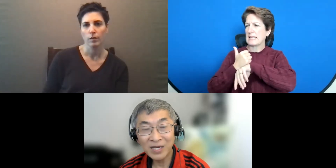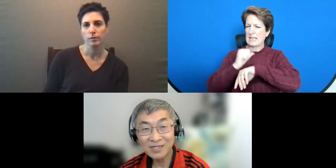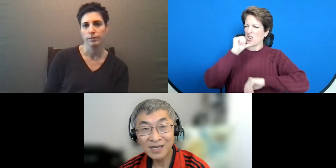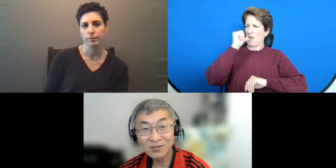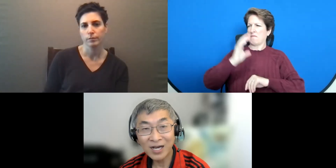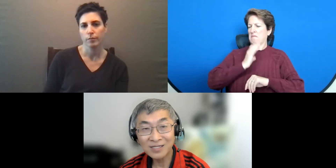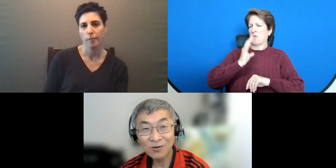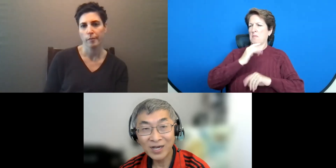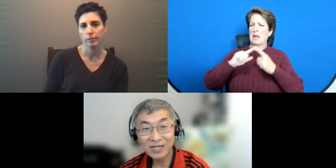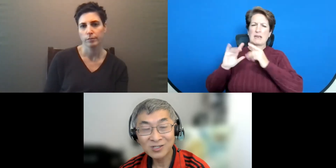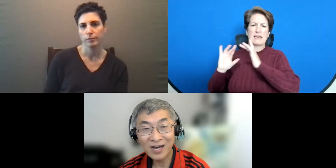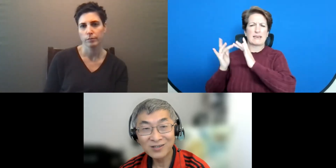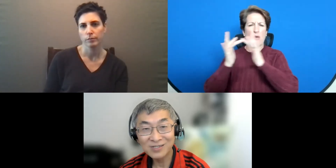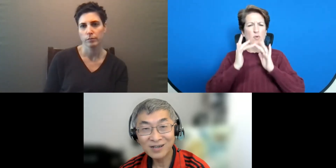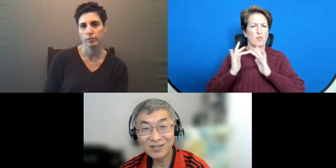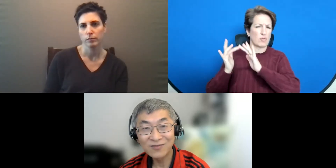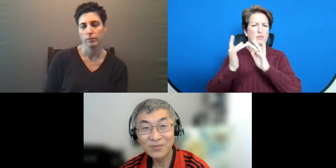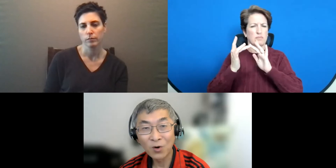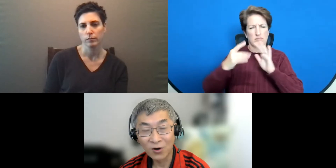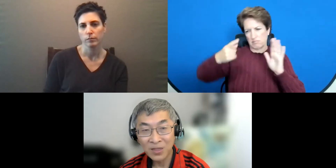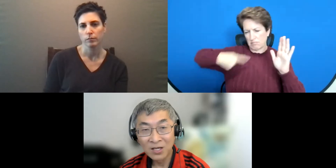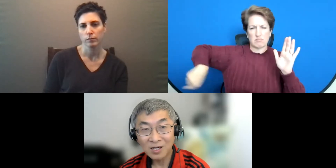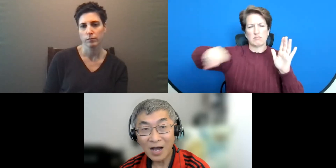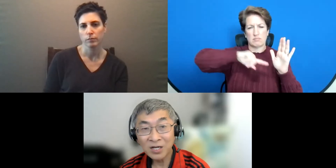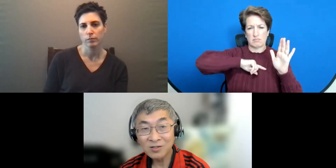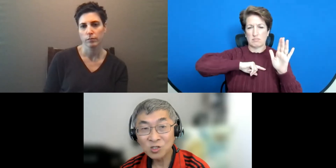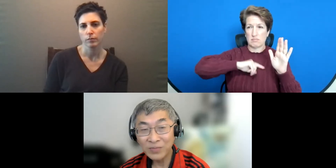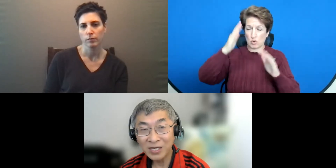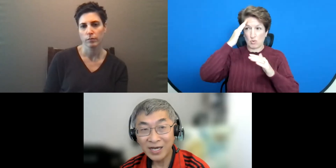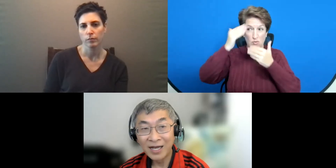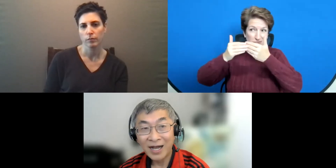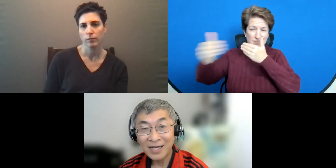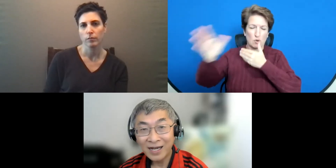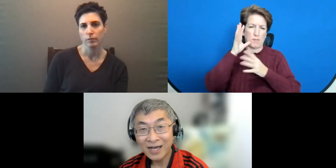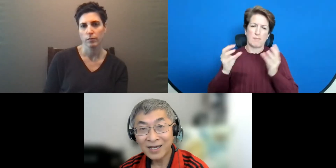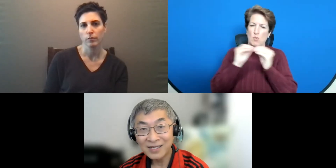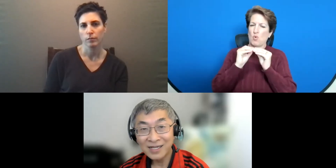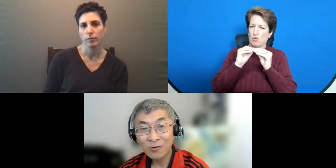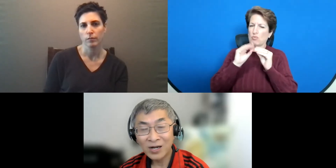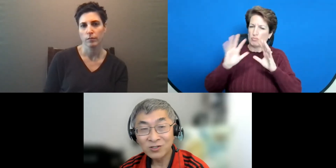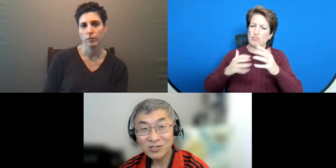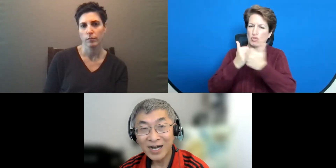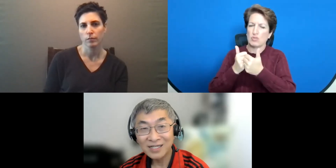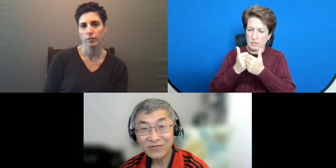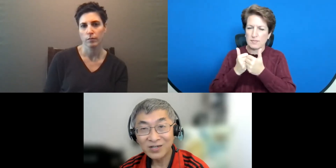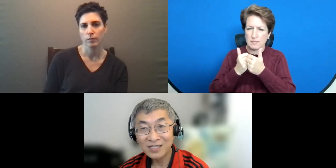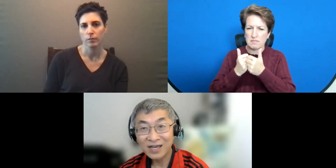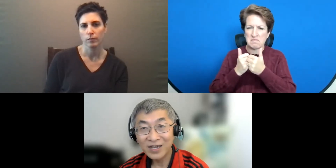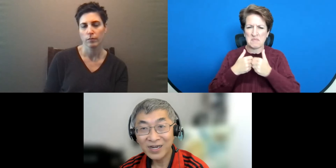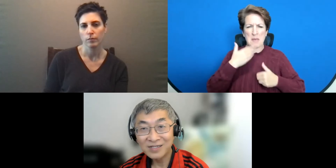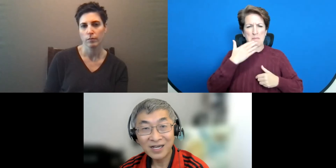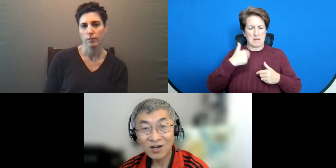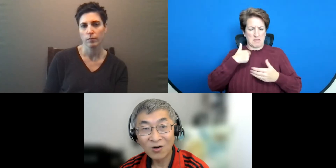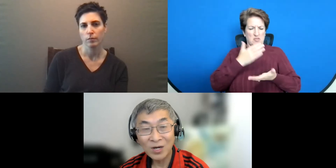ongoing basis, as you guys are aware, the challenges are going to even more. So I'm going to stop here. I think I will let you guys, if you guys